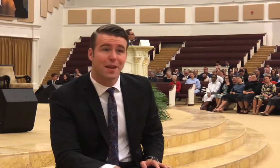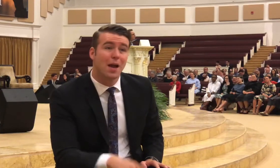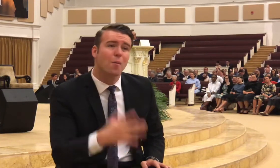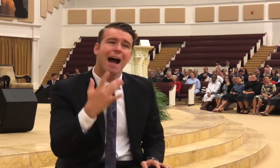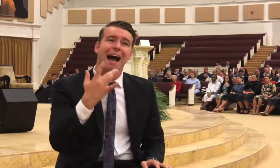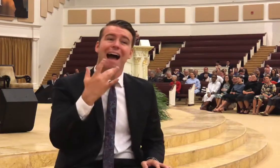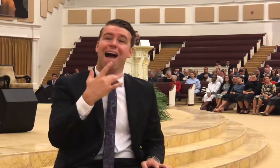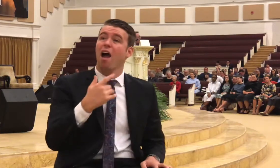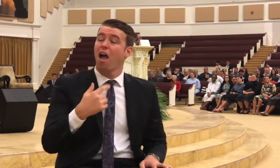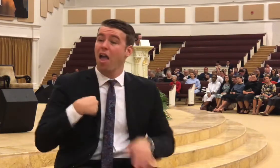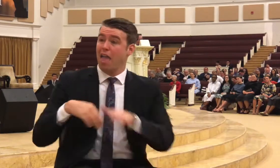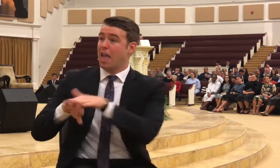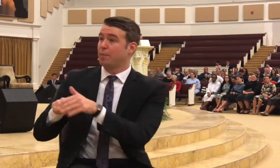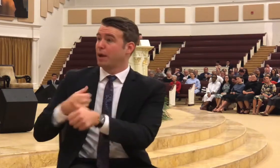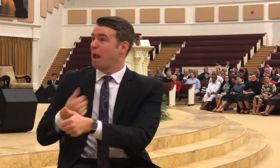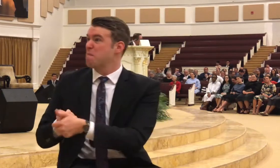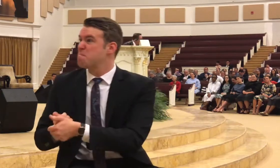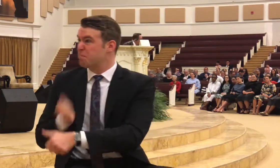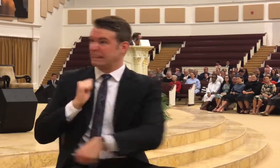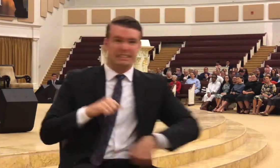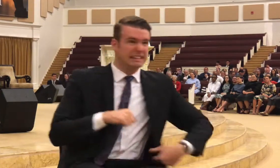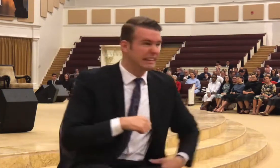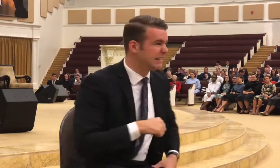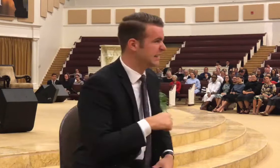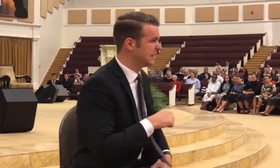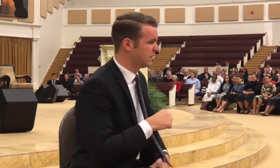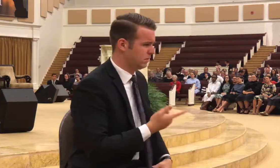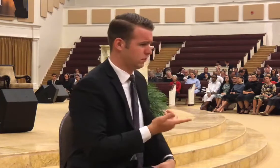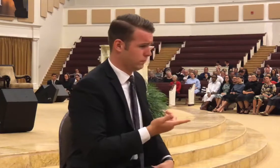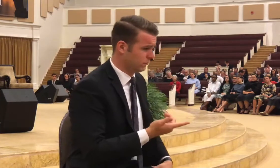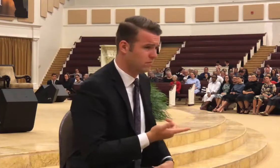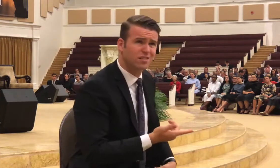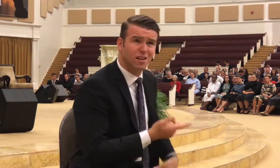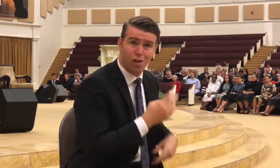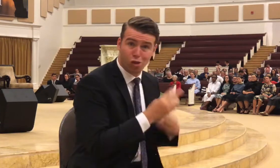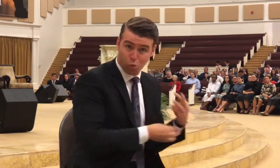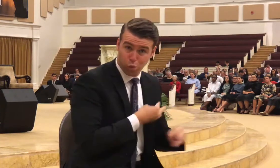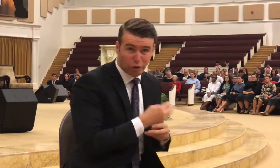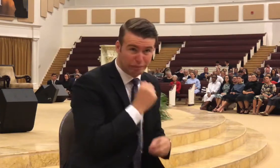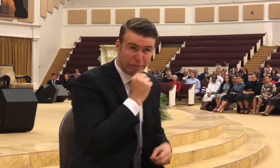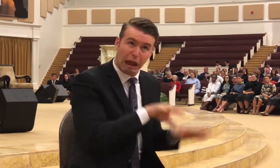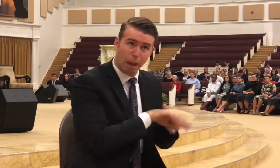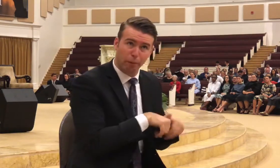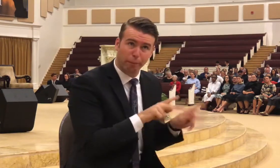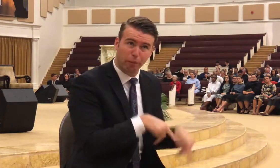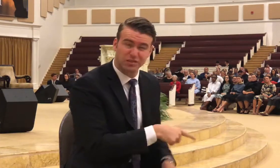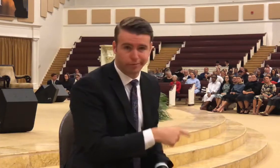Because who are you going to run with out there? As if there's no hypocrites out there.